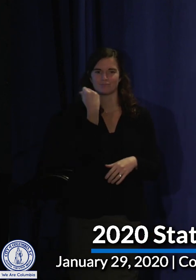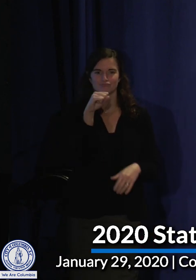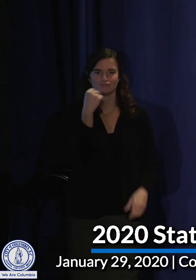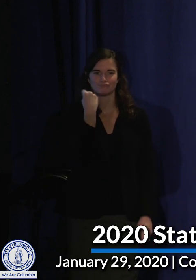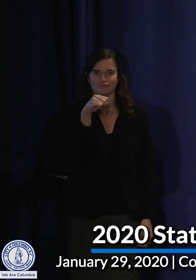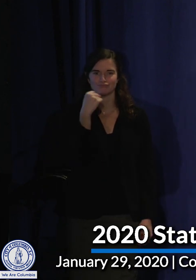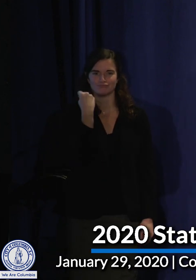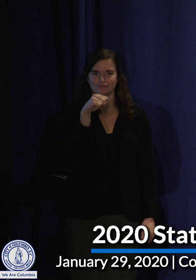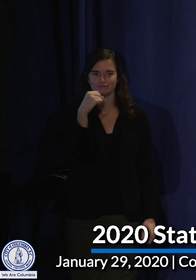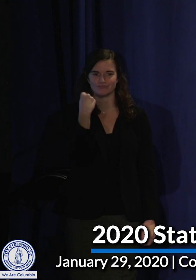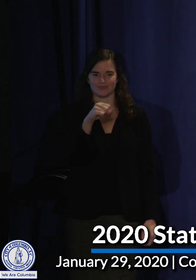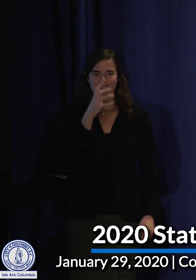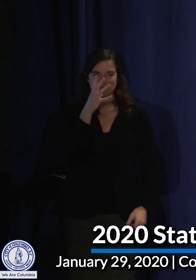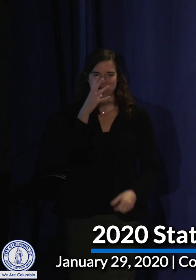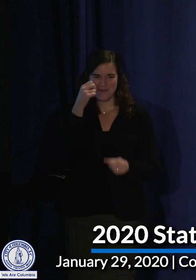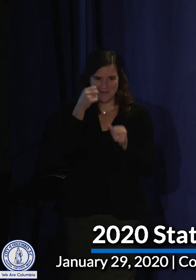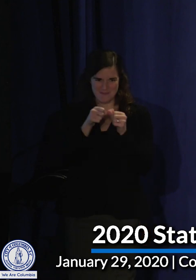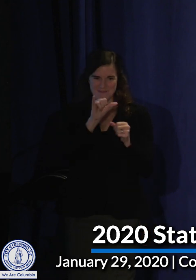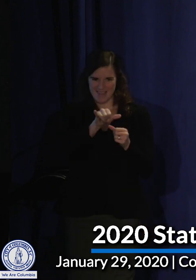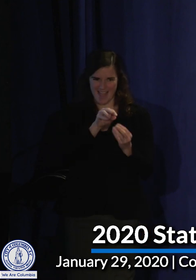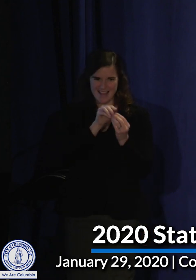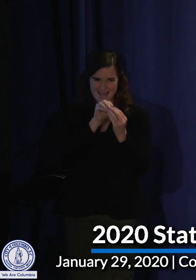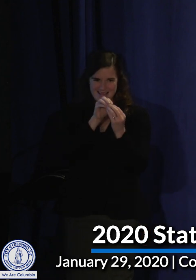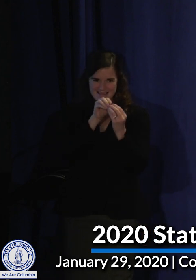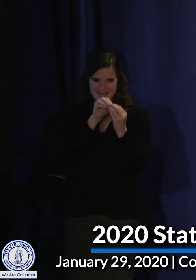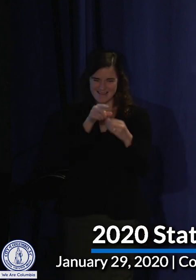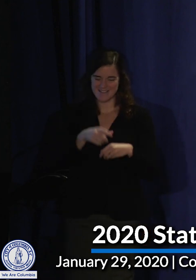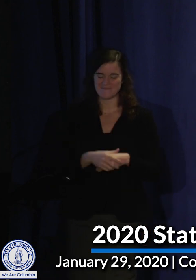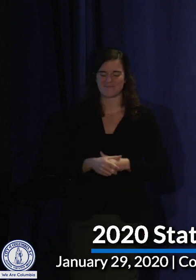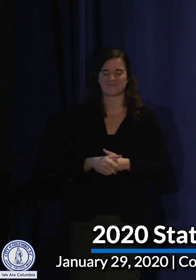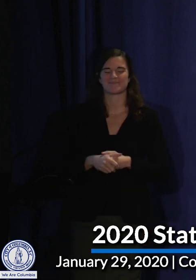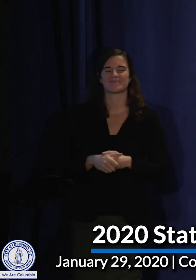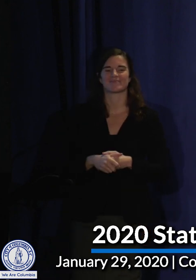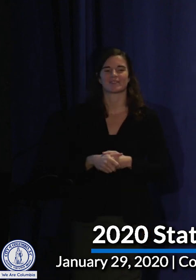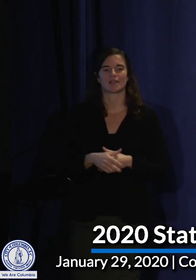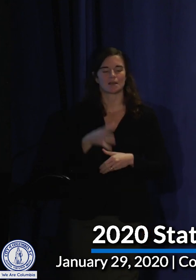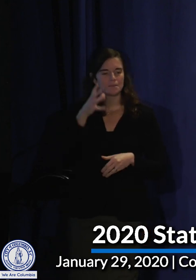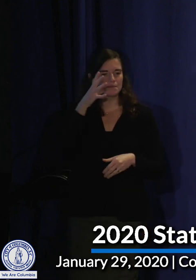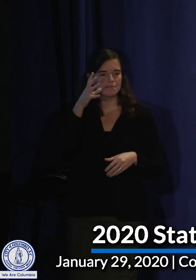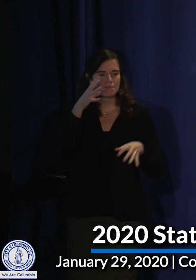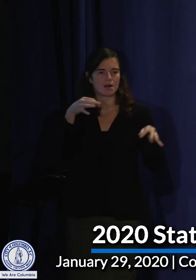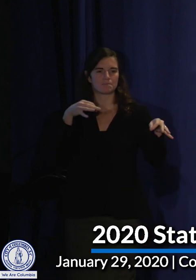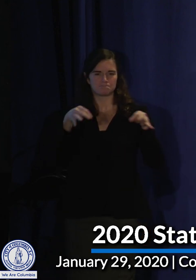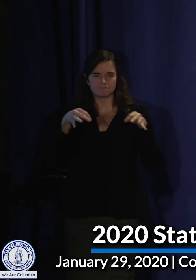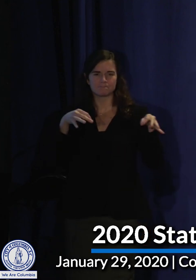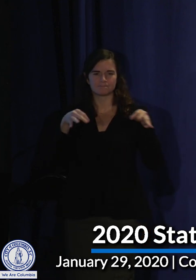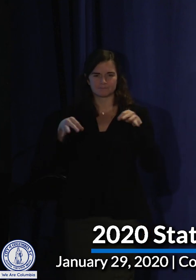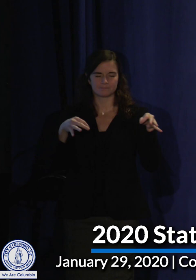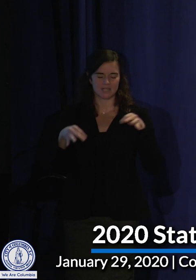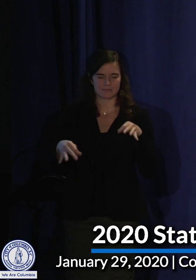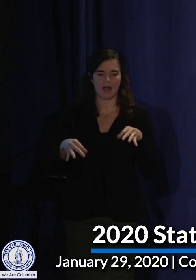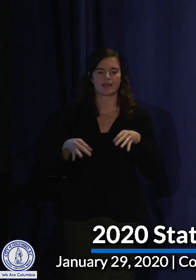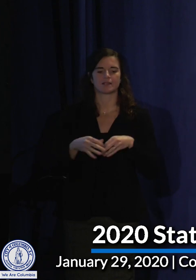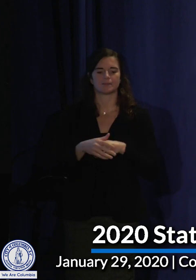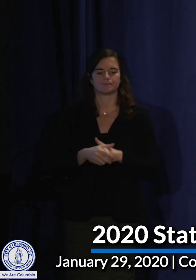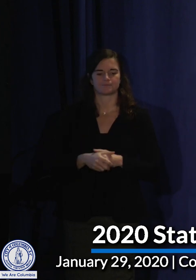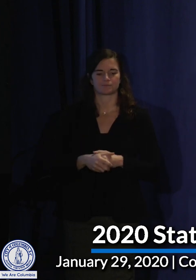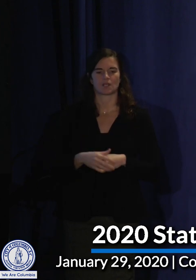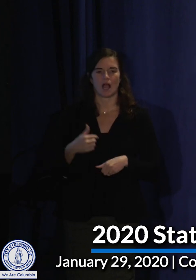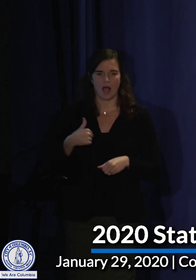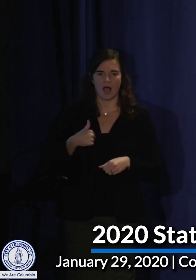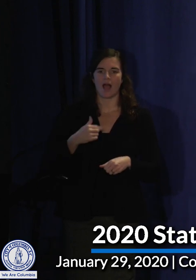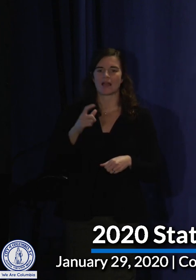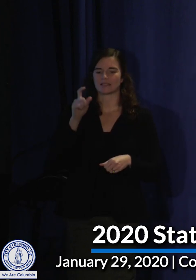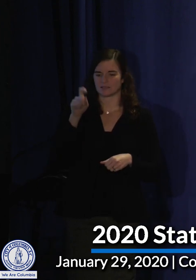now because she remembers it as well. But my mother explained to me in no uncertain terms that I